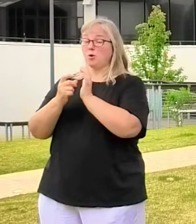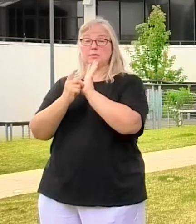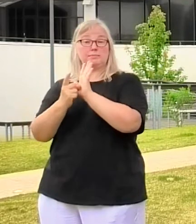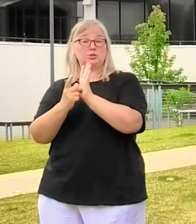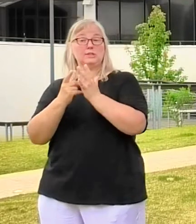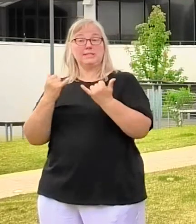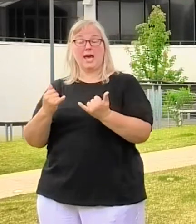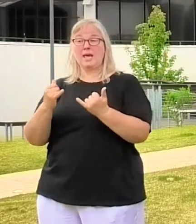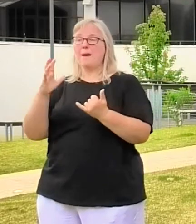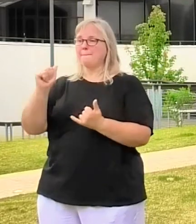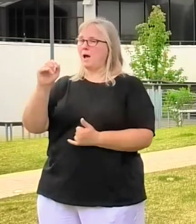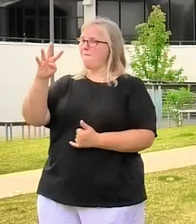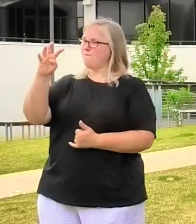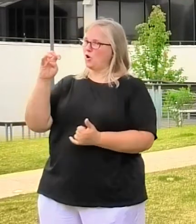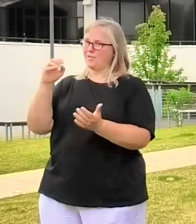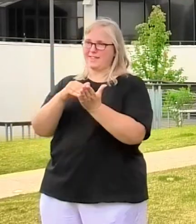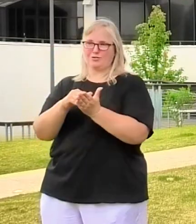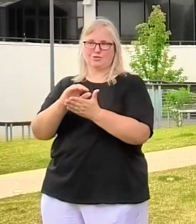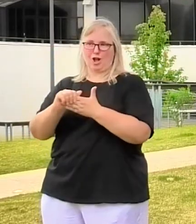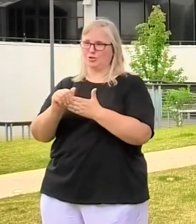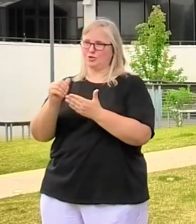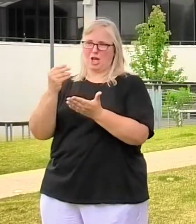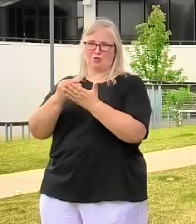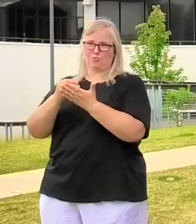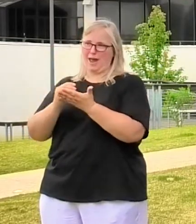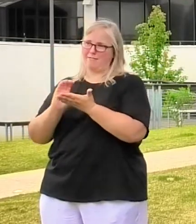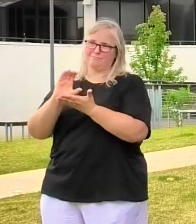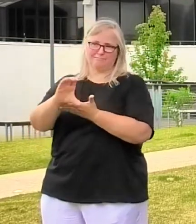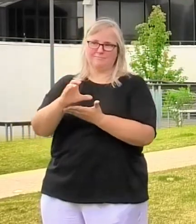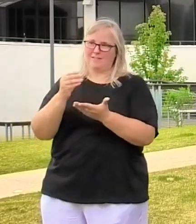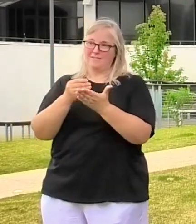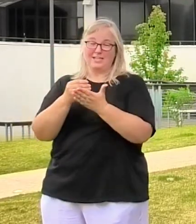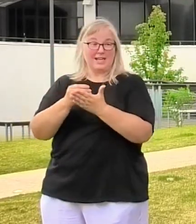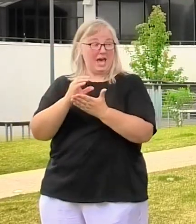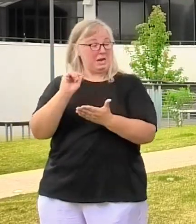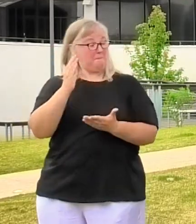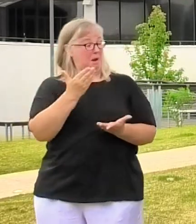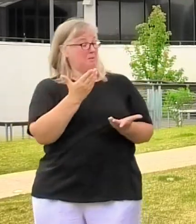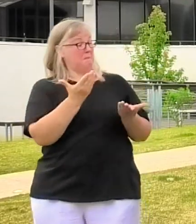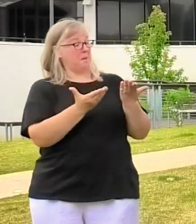by $400,000 in grant funding, and apparently I'm getting some more.